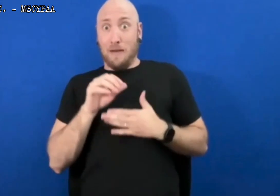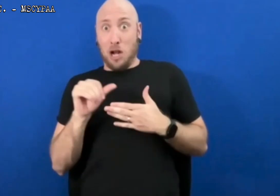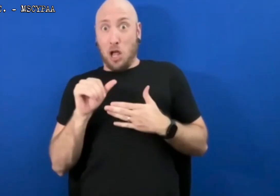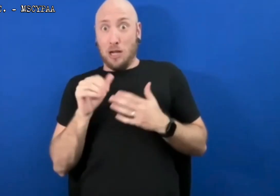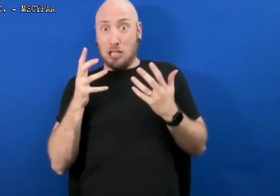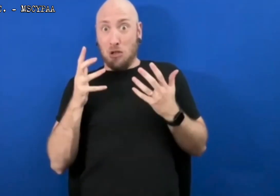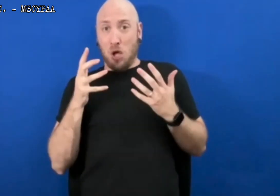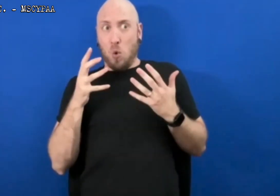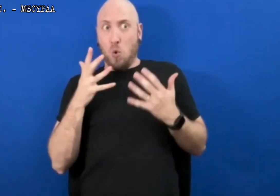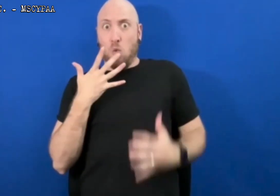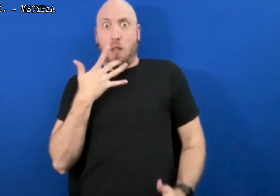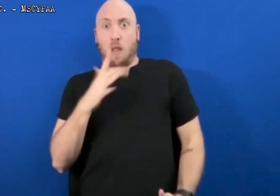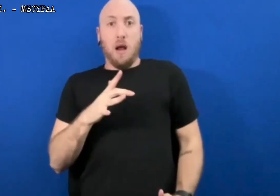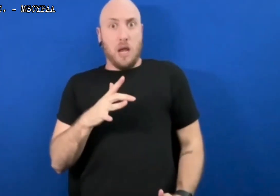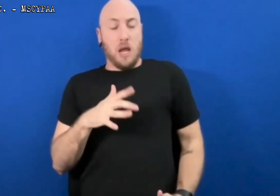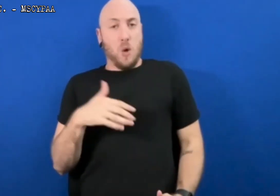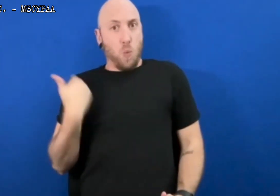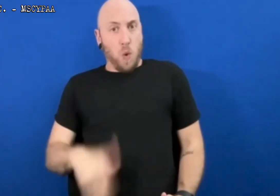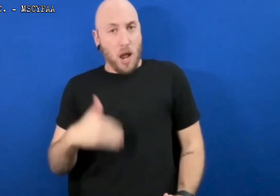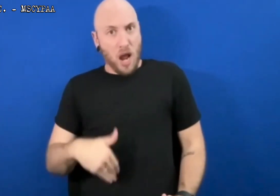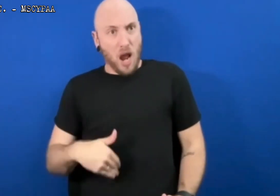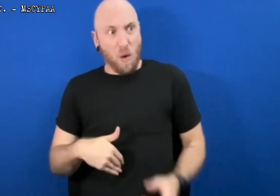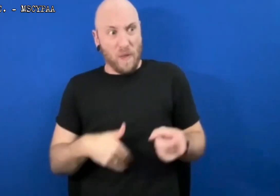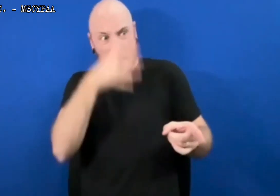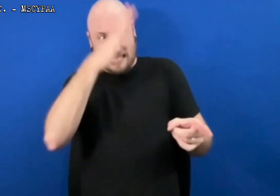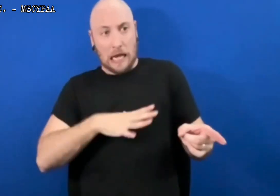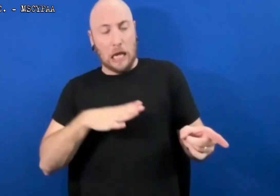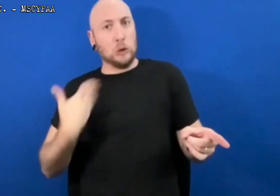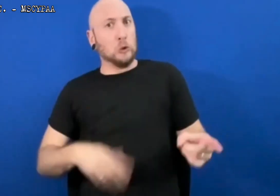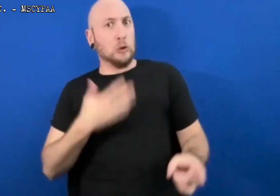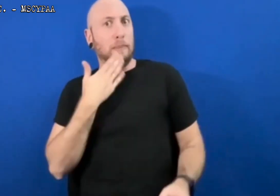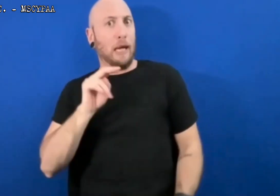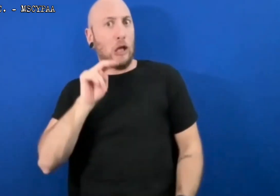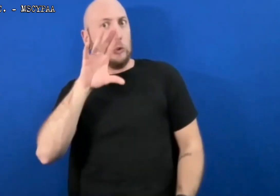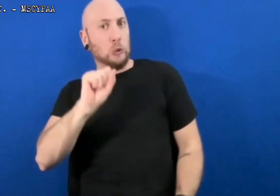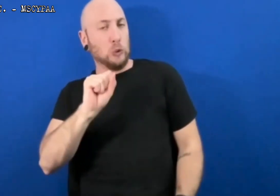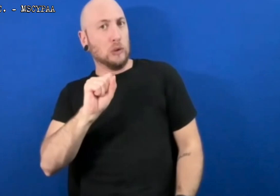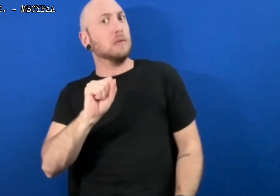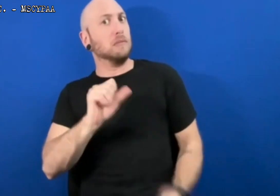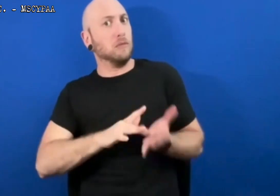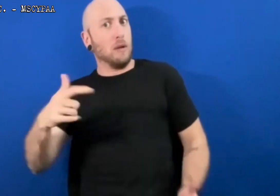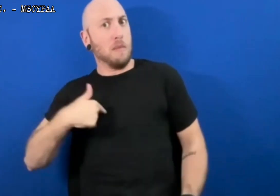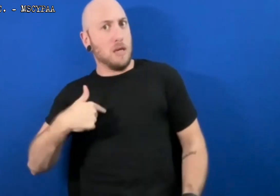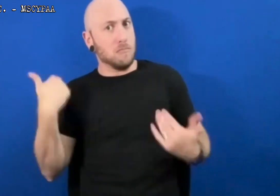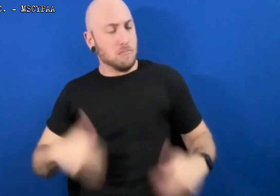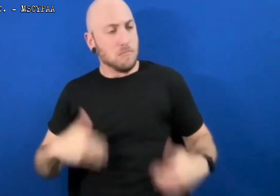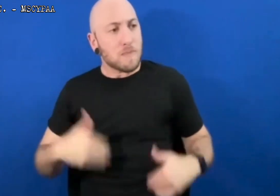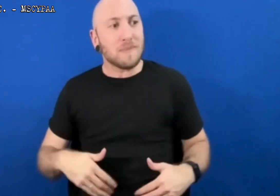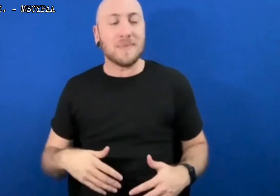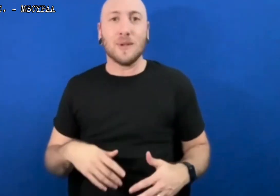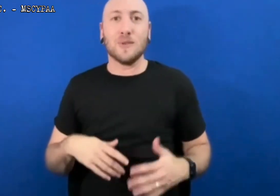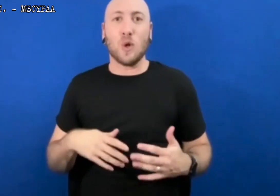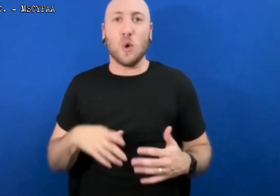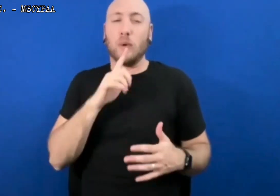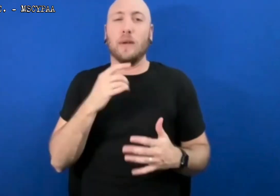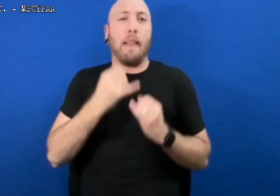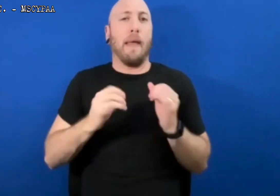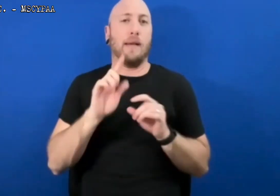like, it's just like hard sometimes believing in a higher power. I'm just gonna like end with one